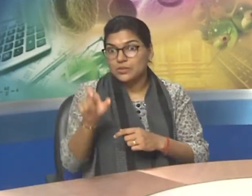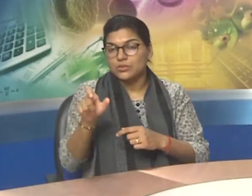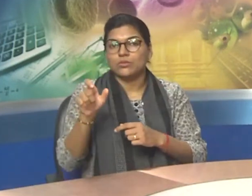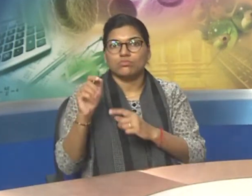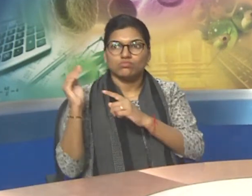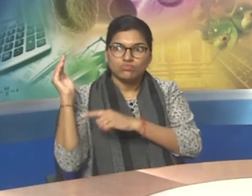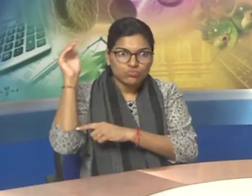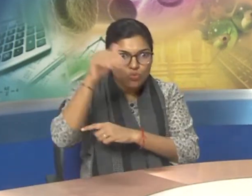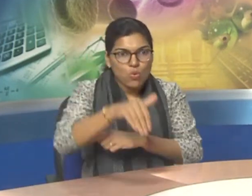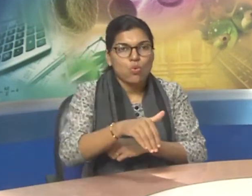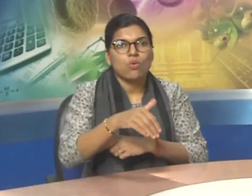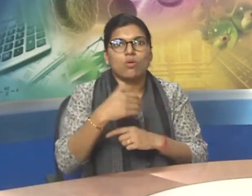user,